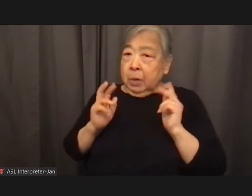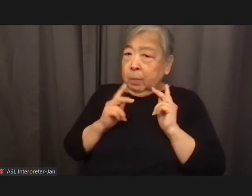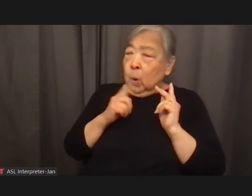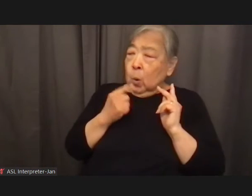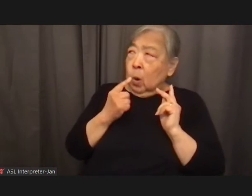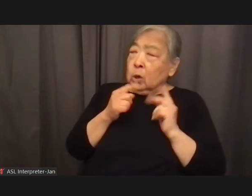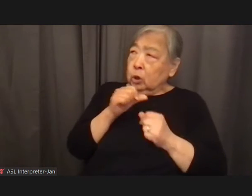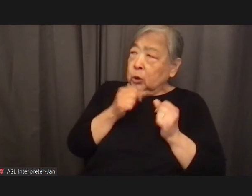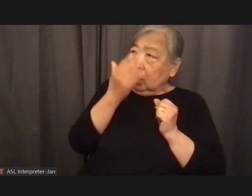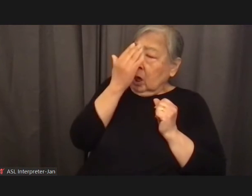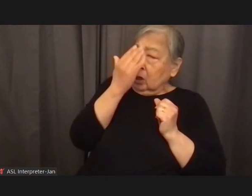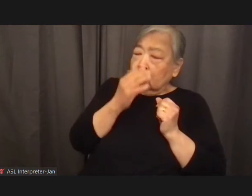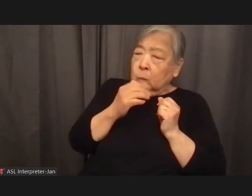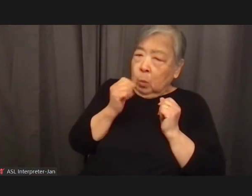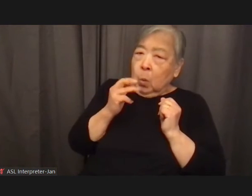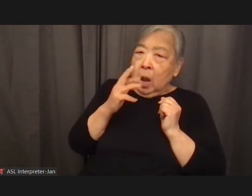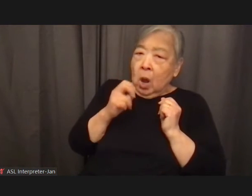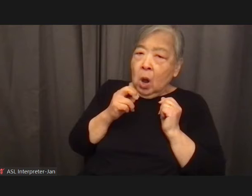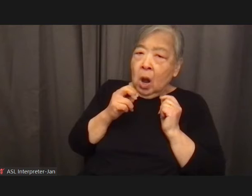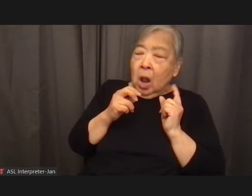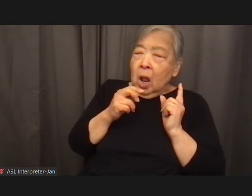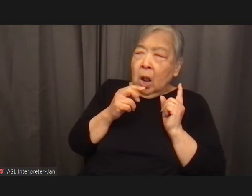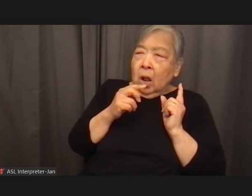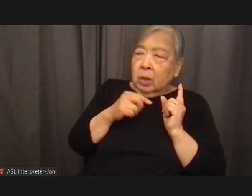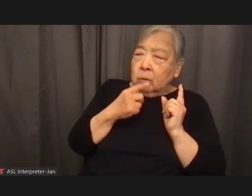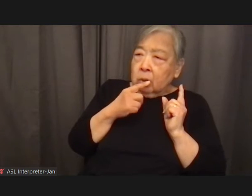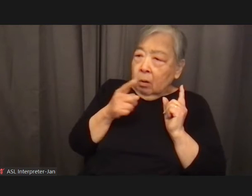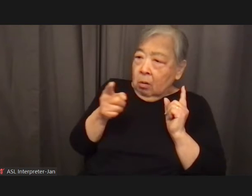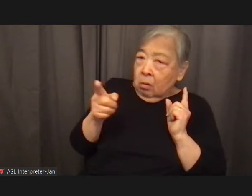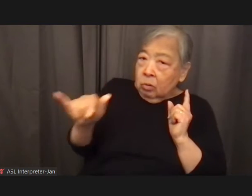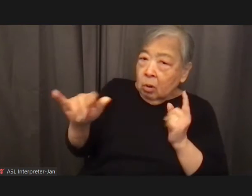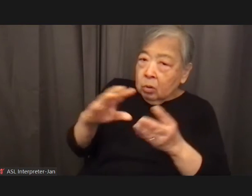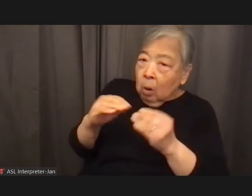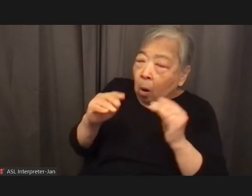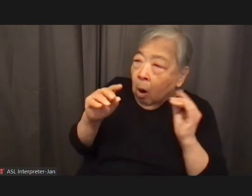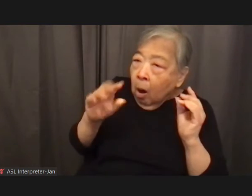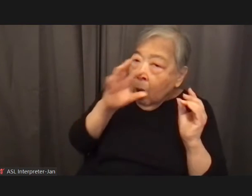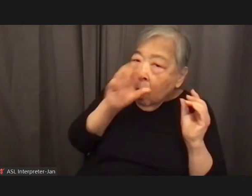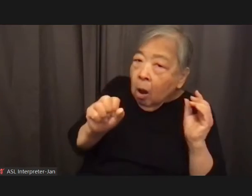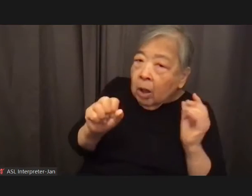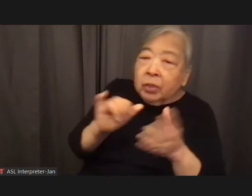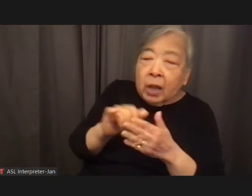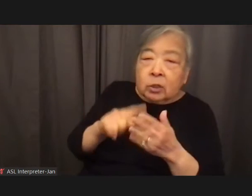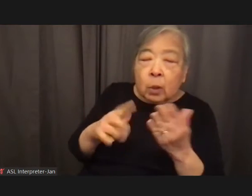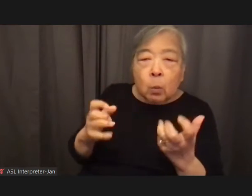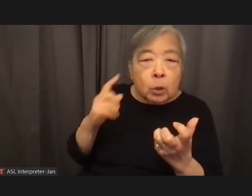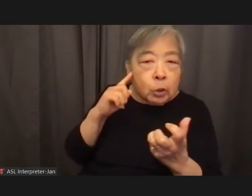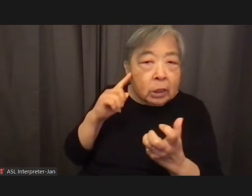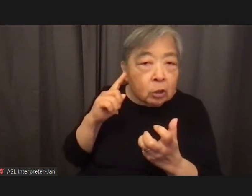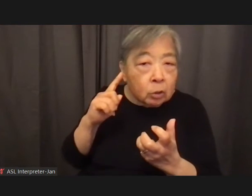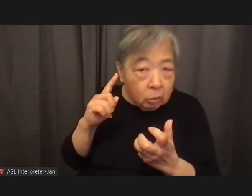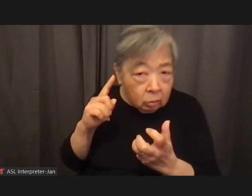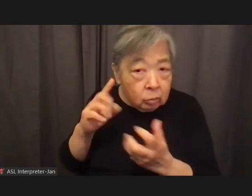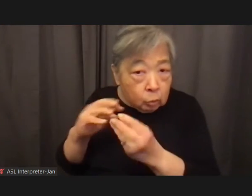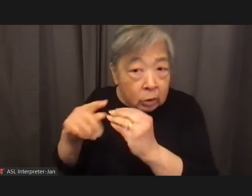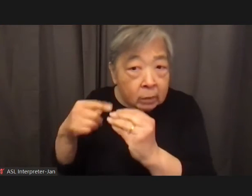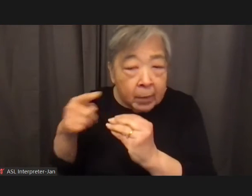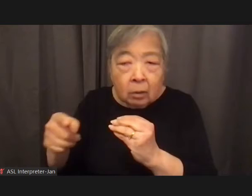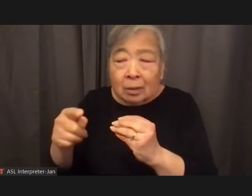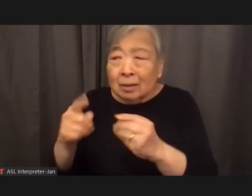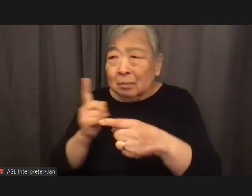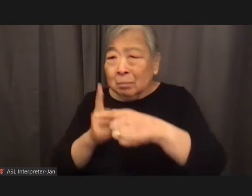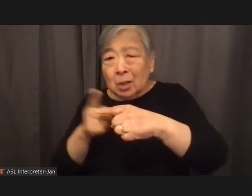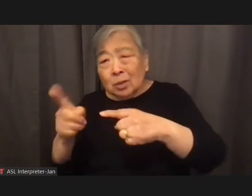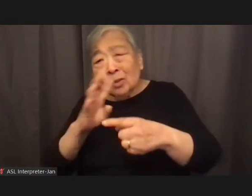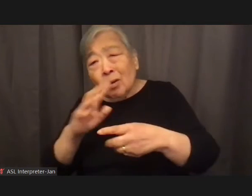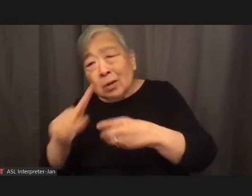aware would sort of say, this is fantastic. This is what I want to hear stories about. But also about gods and goddesses, Hindu gods, and